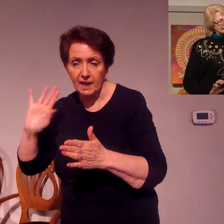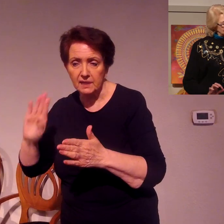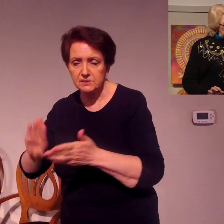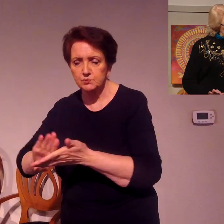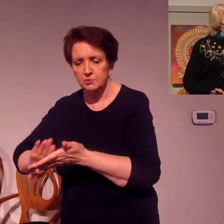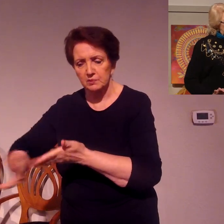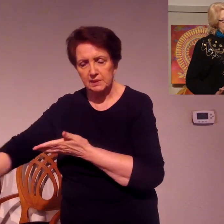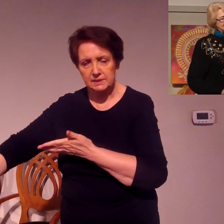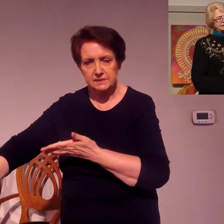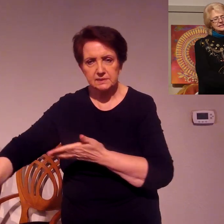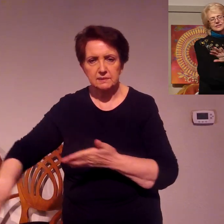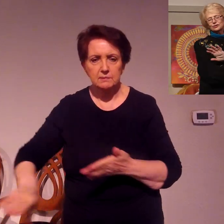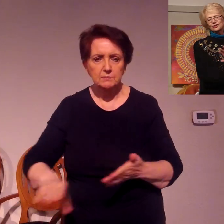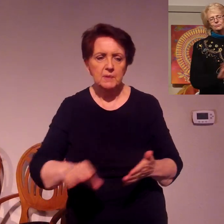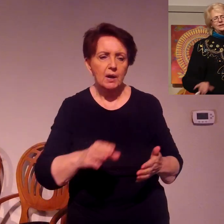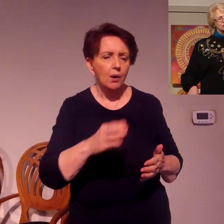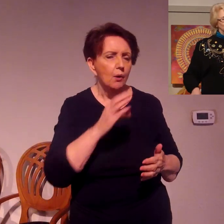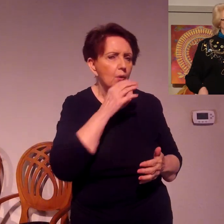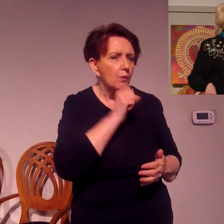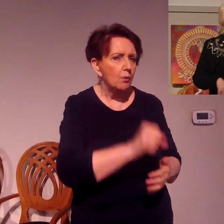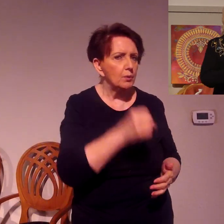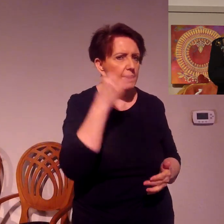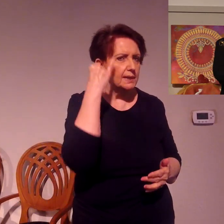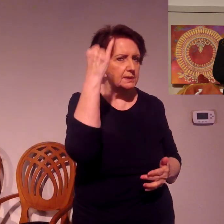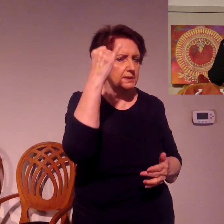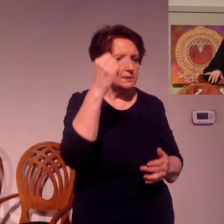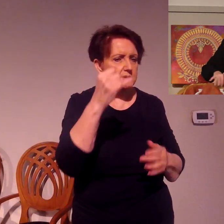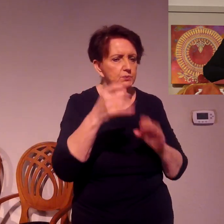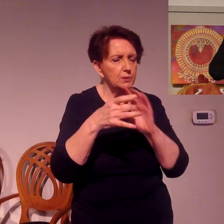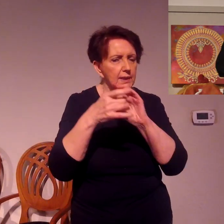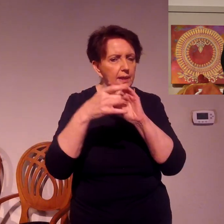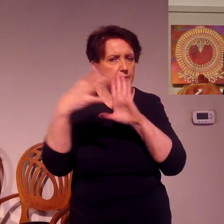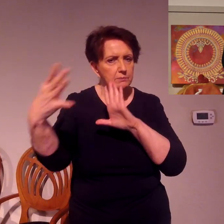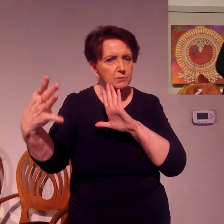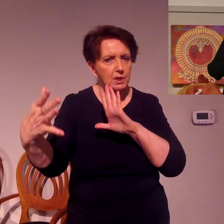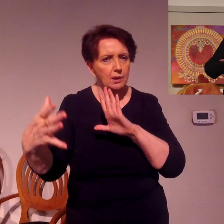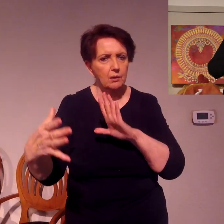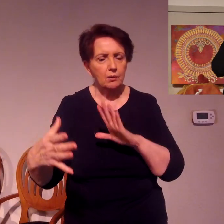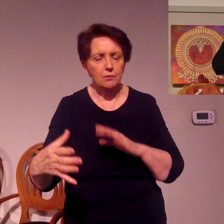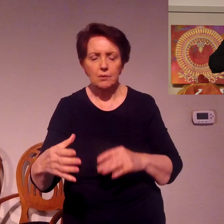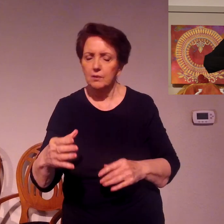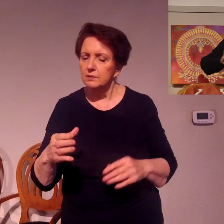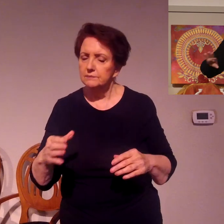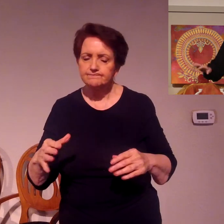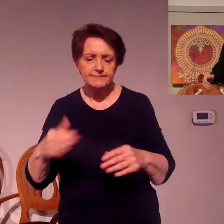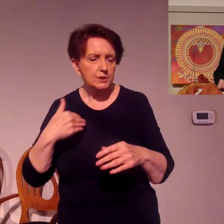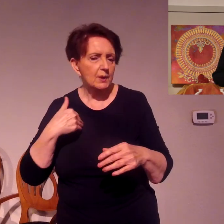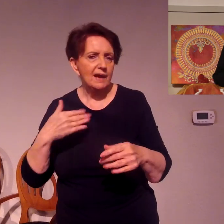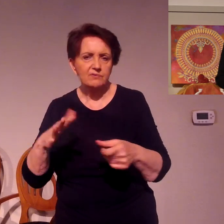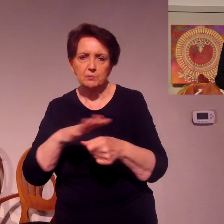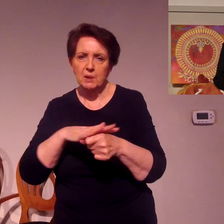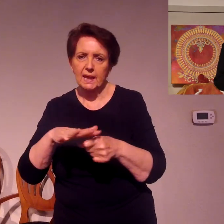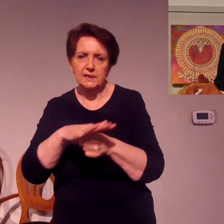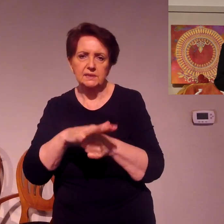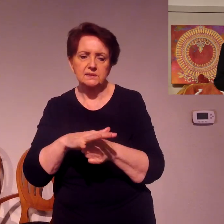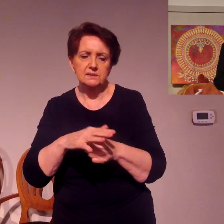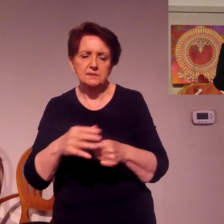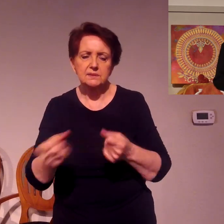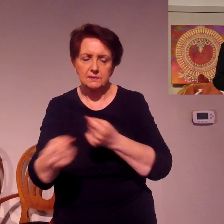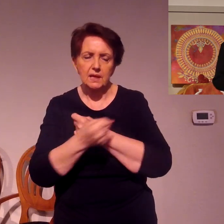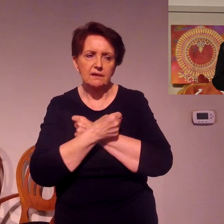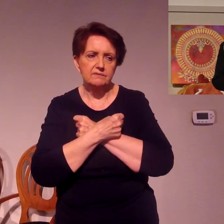of any old ideas or habitual ways of being, for they have no place in this